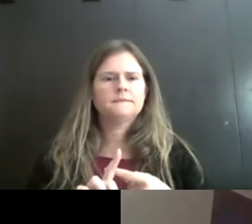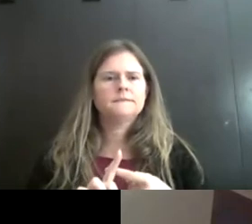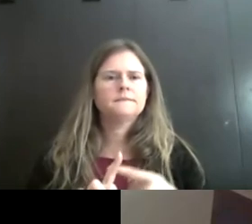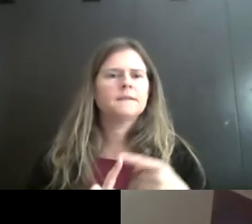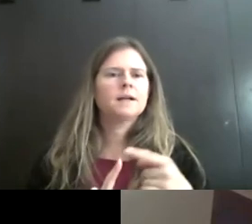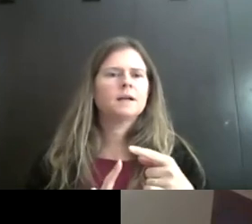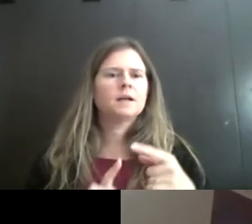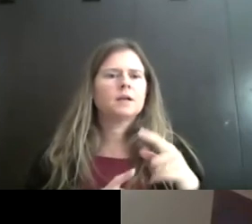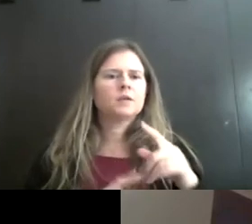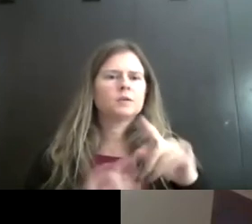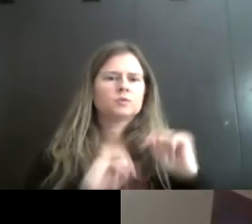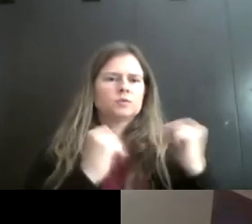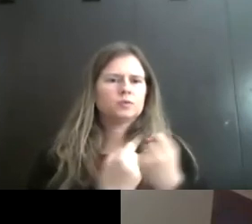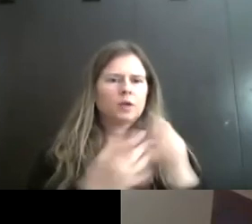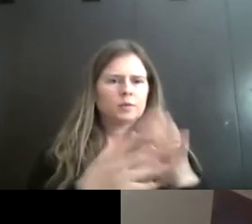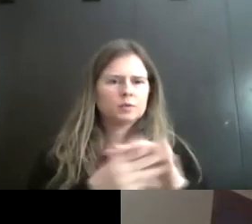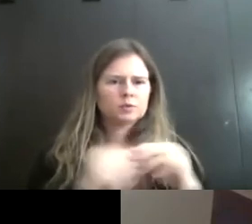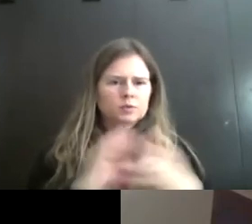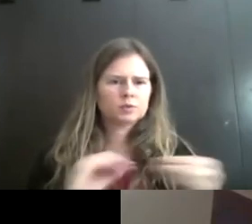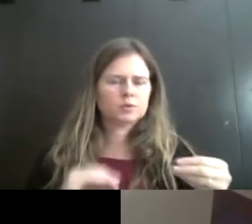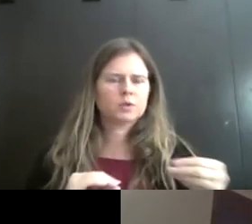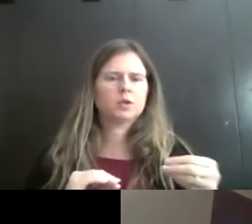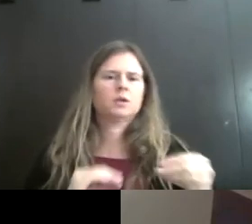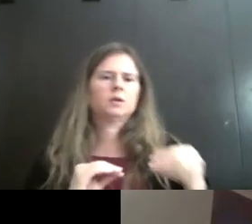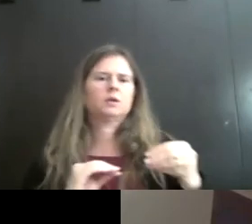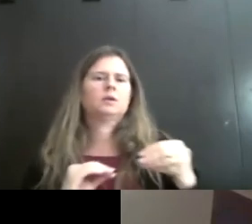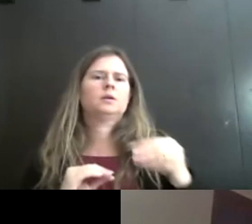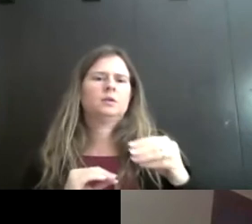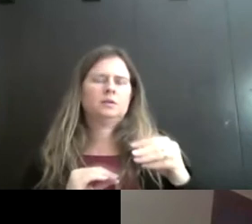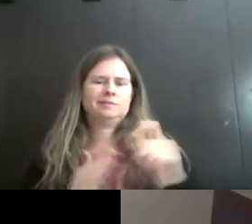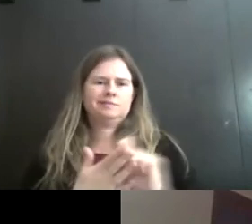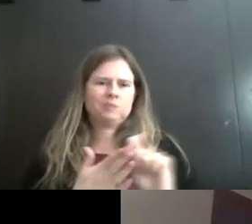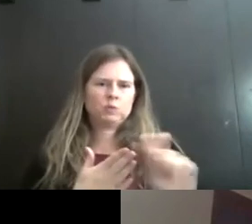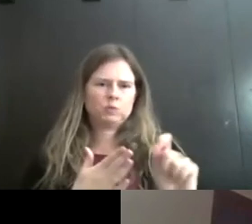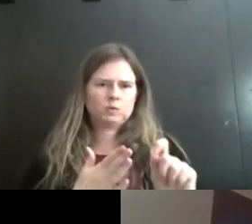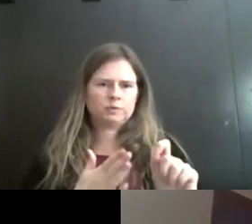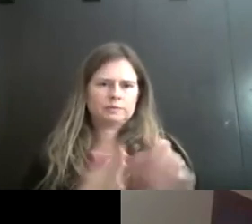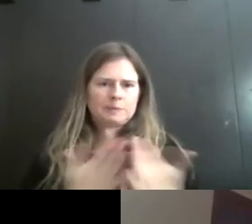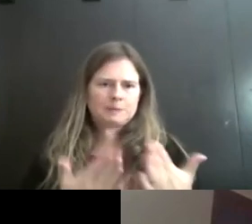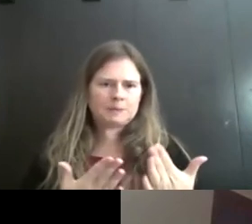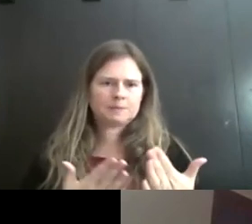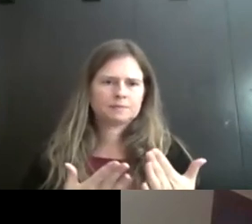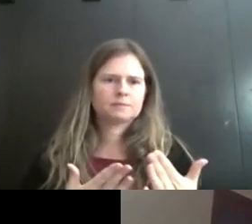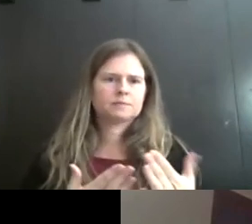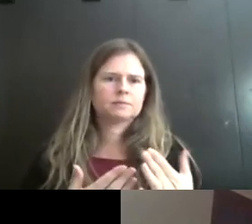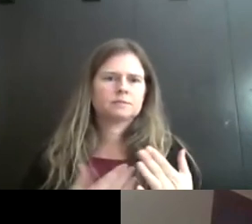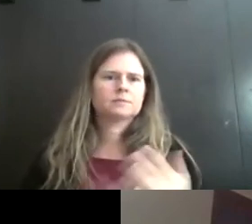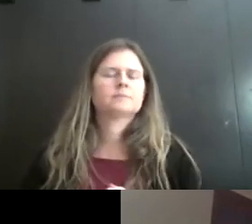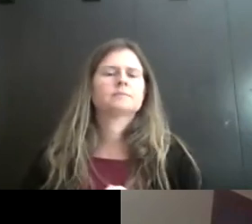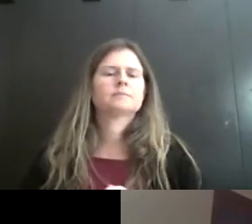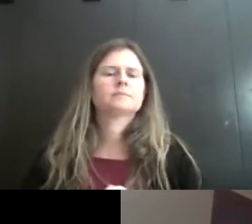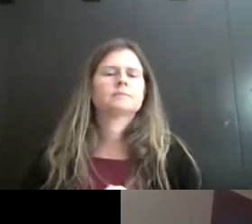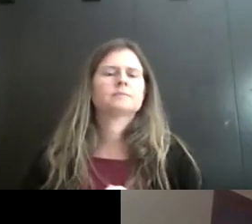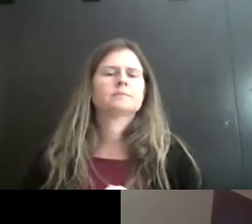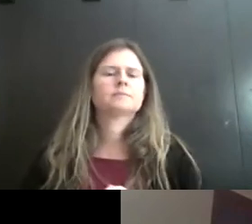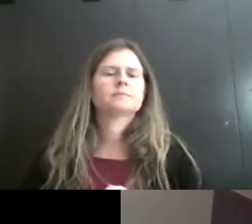by Alan Salazar Uchuk Yayak. And